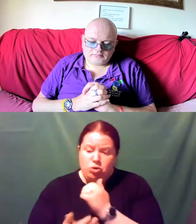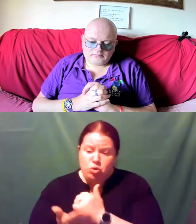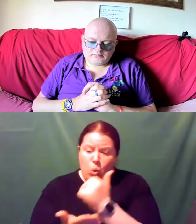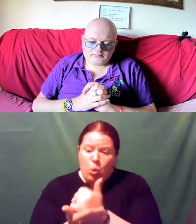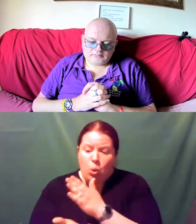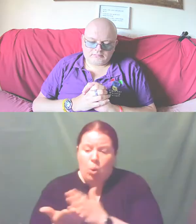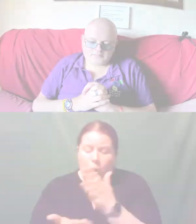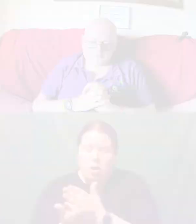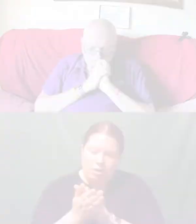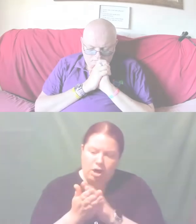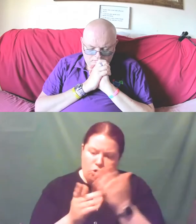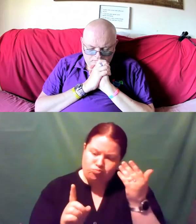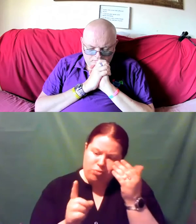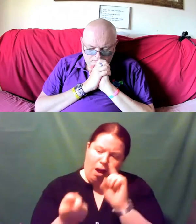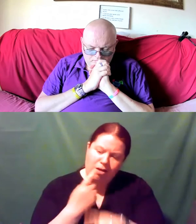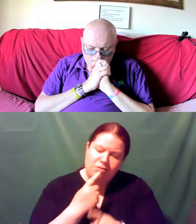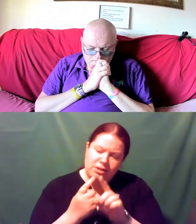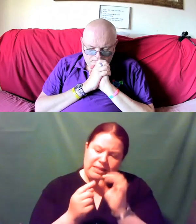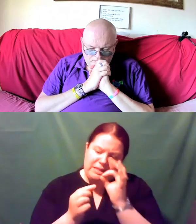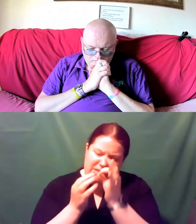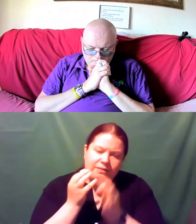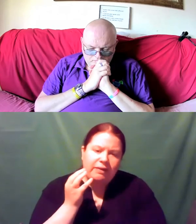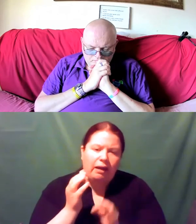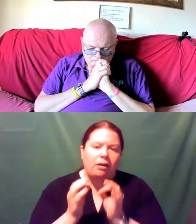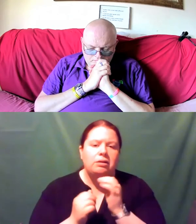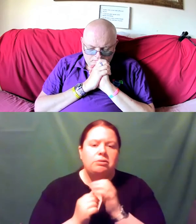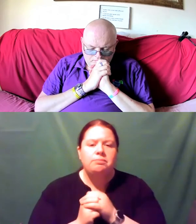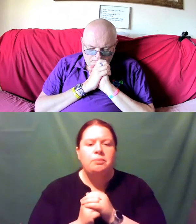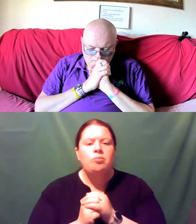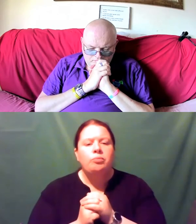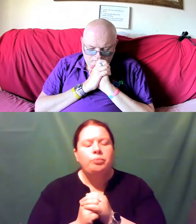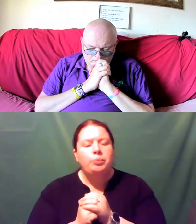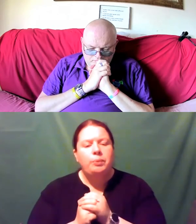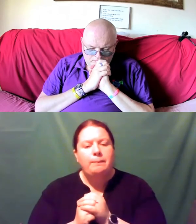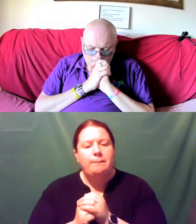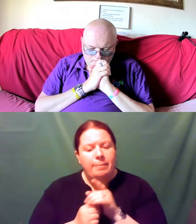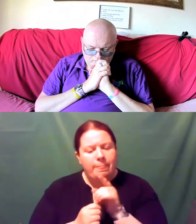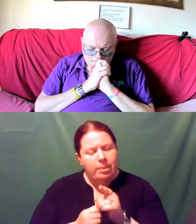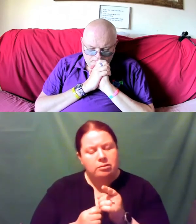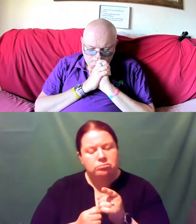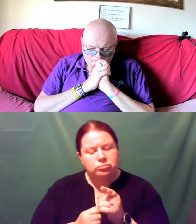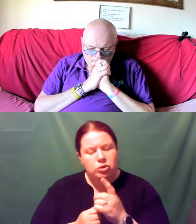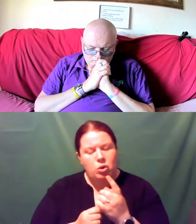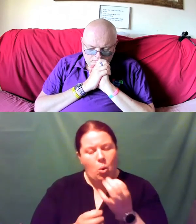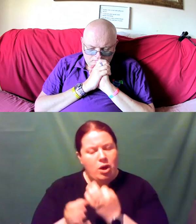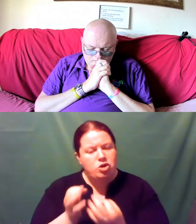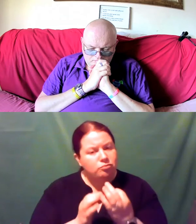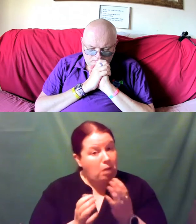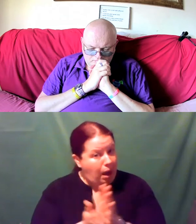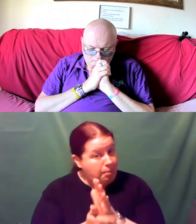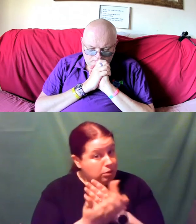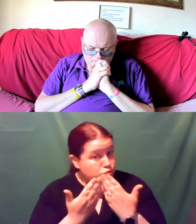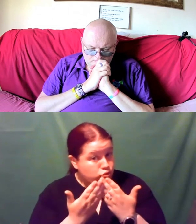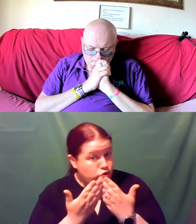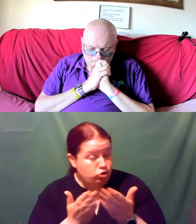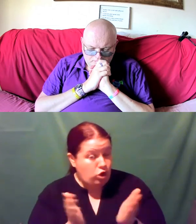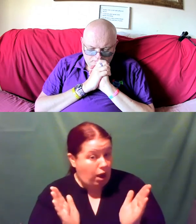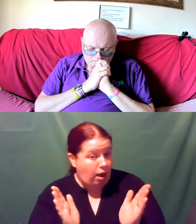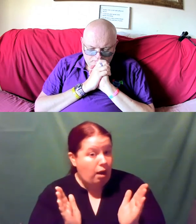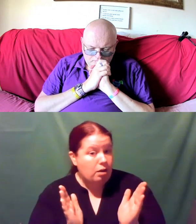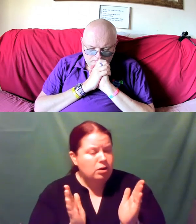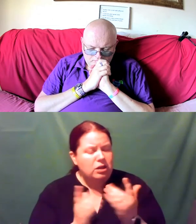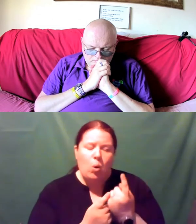guess. Yeah, that's right. There was another question that had come in saying, if you're happy to share this, is there one significant glimpse of